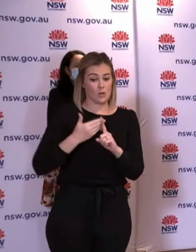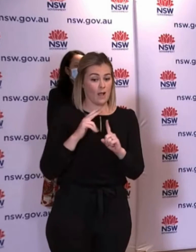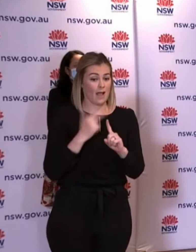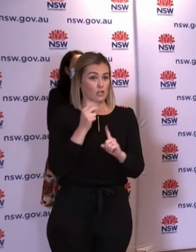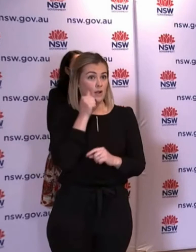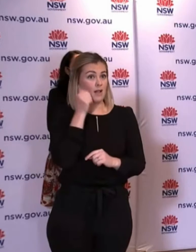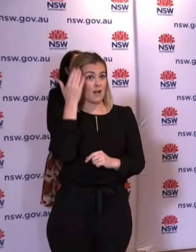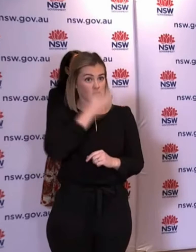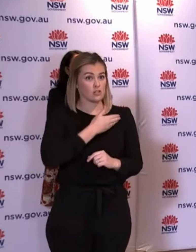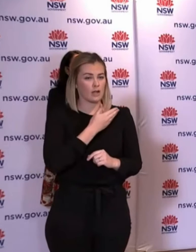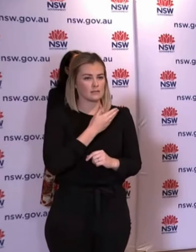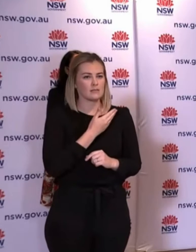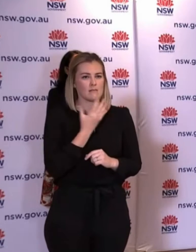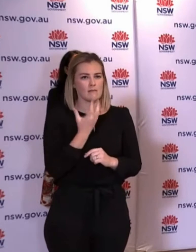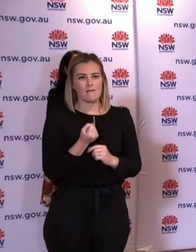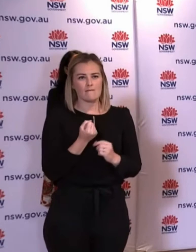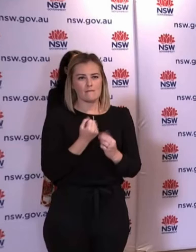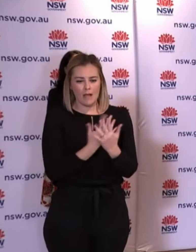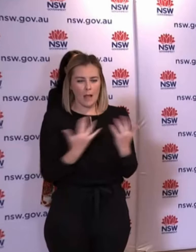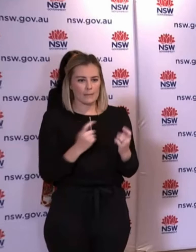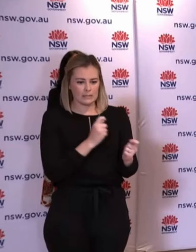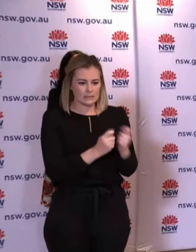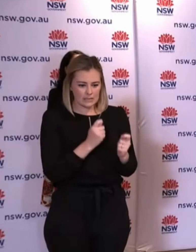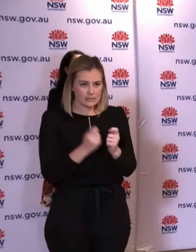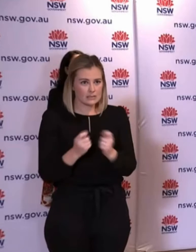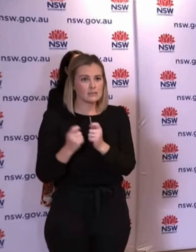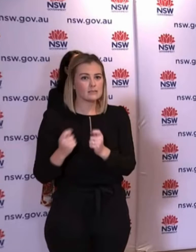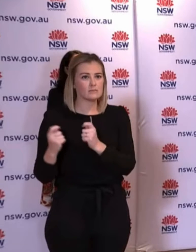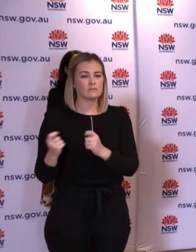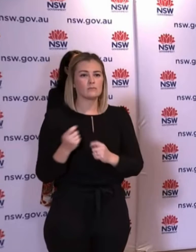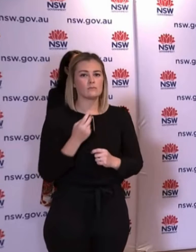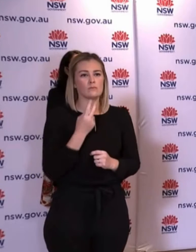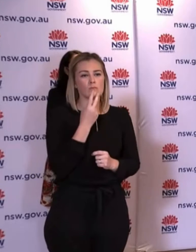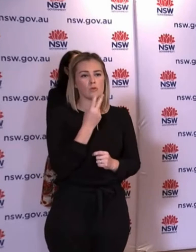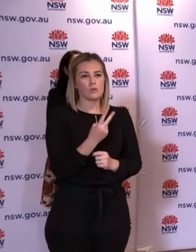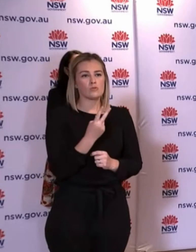which included some backlog cases, was